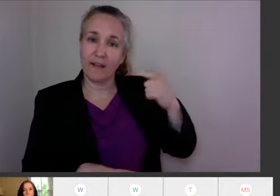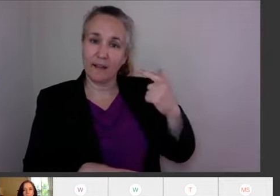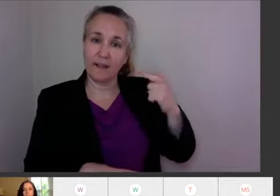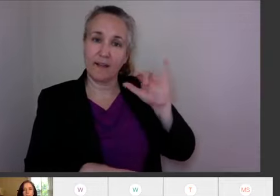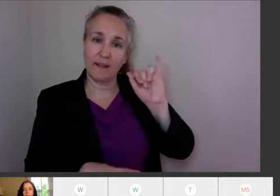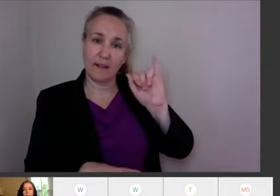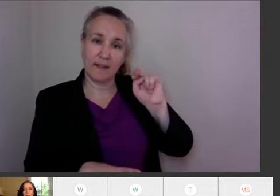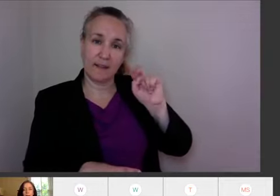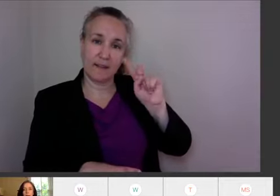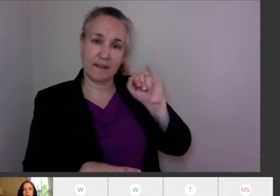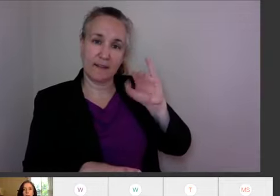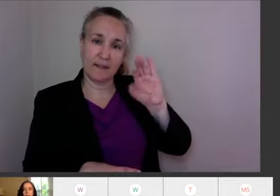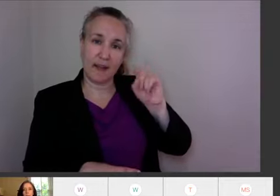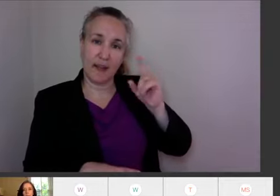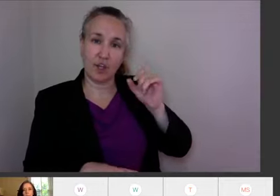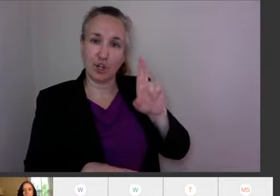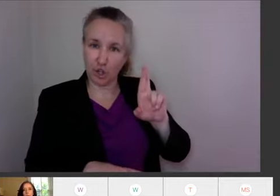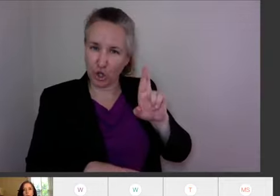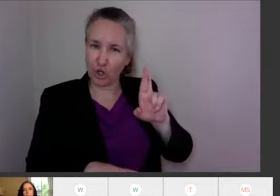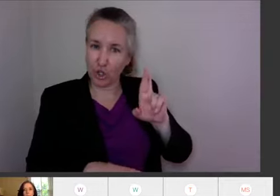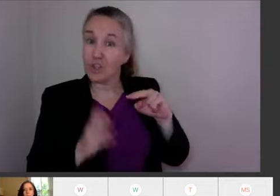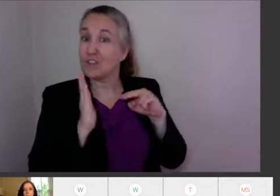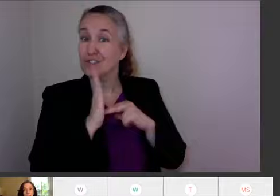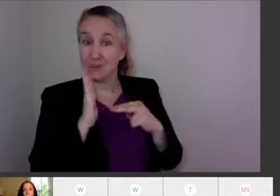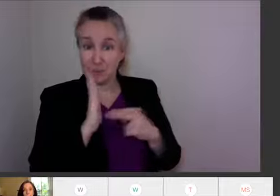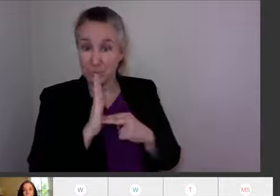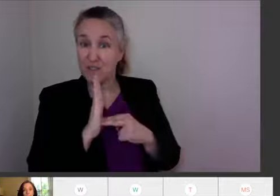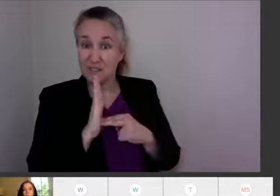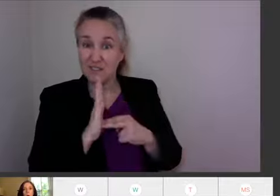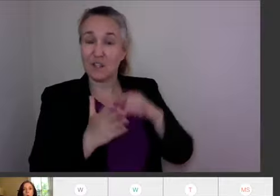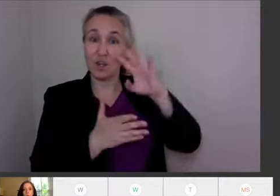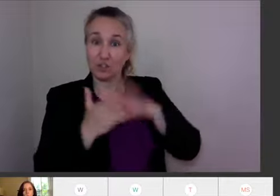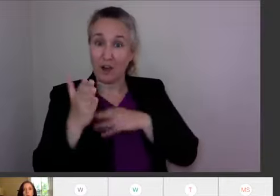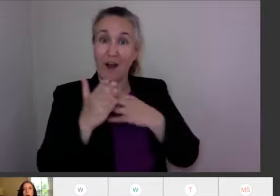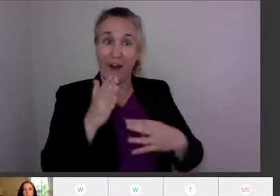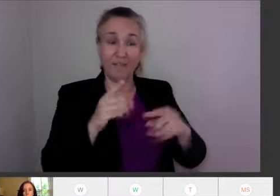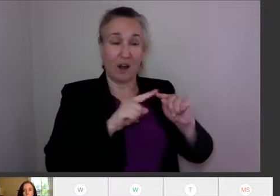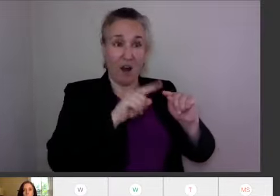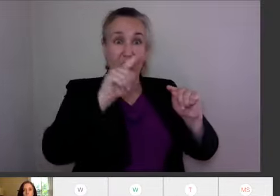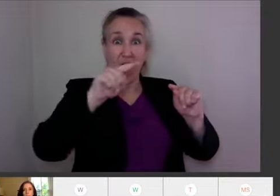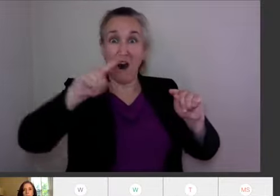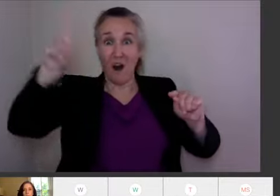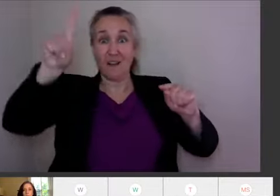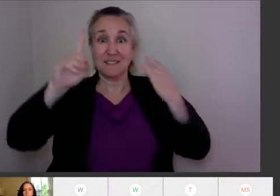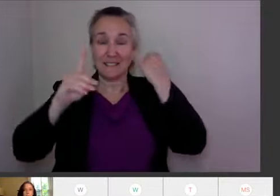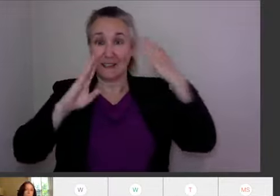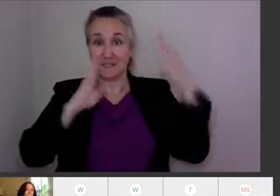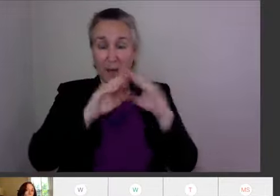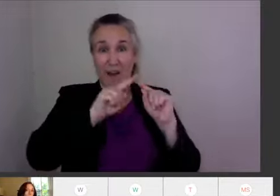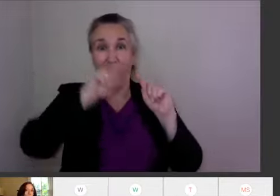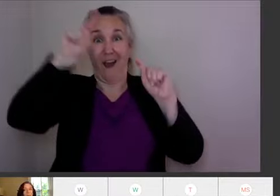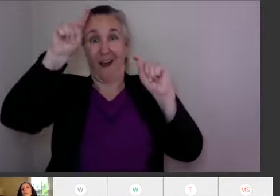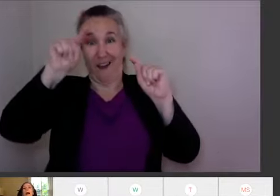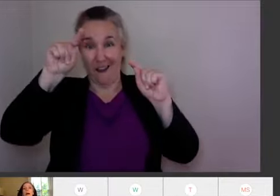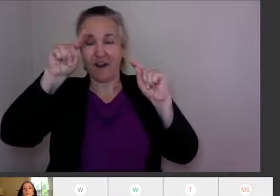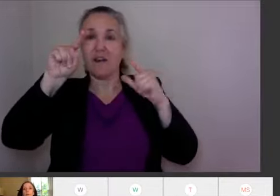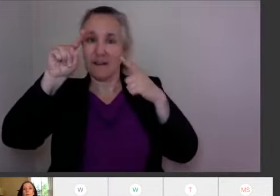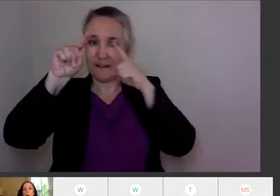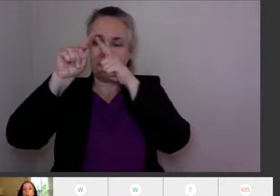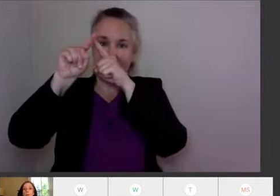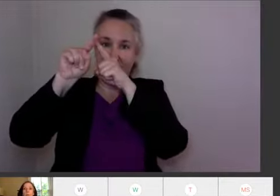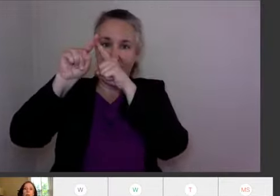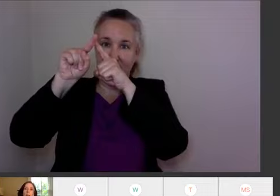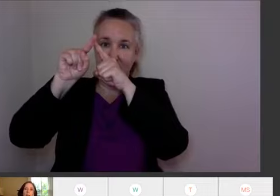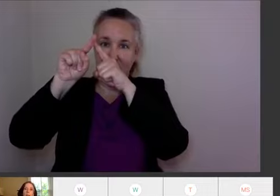what that means is that the peaks that you see in deaths always come several weeks